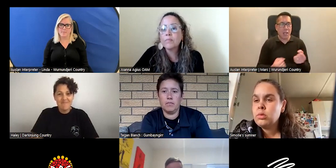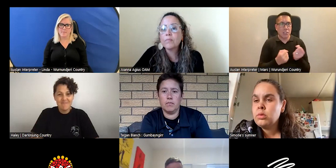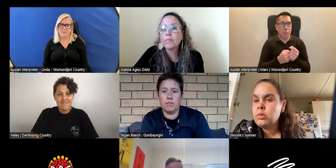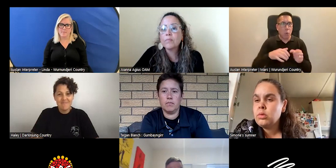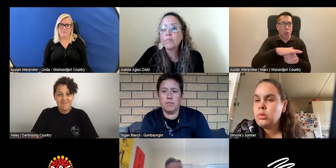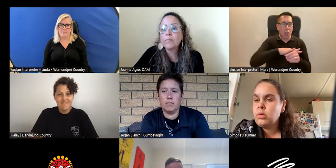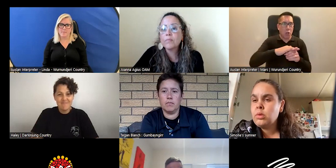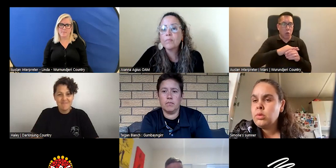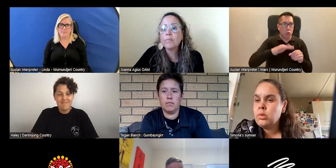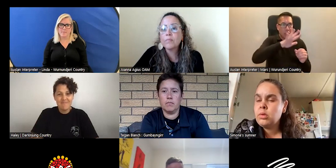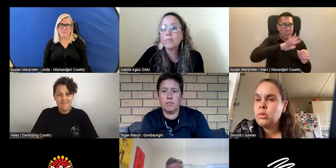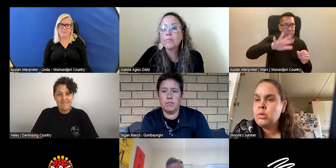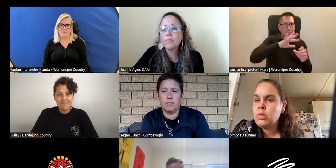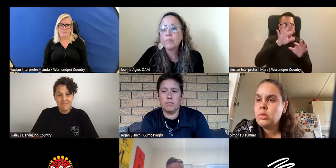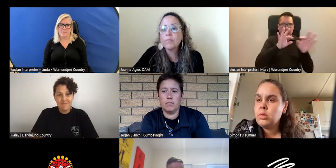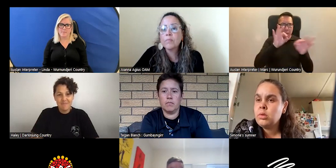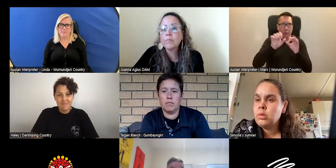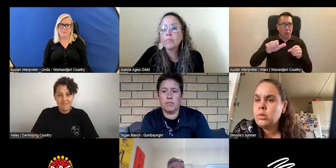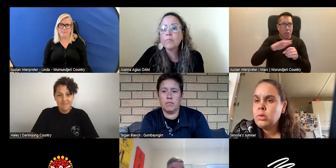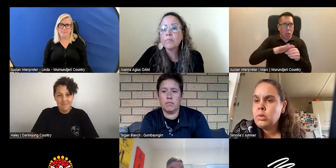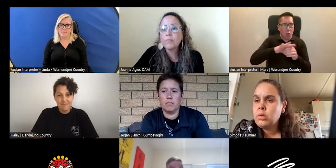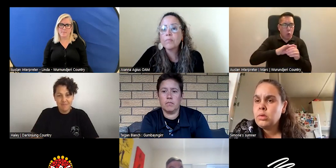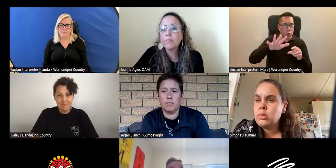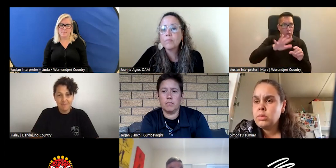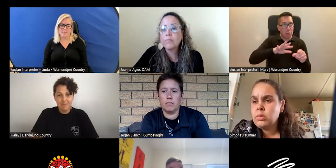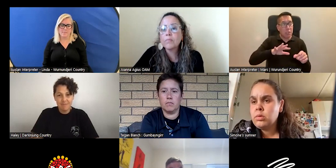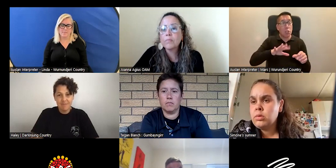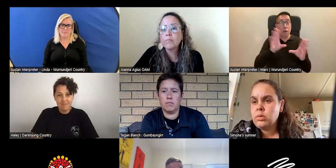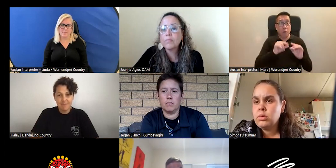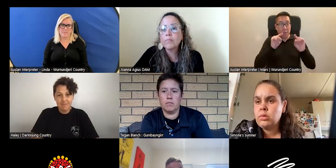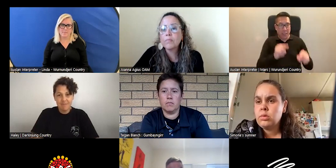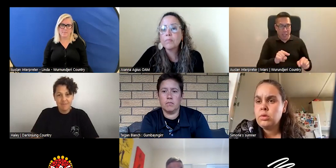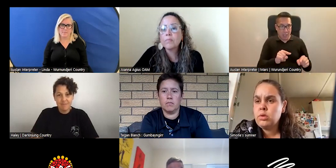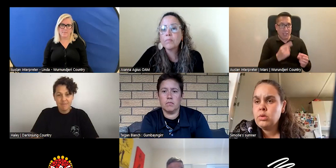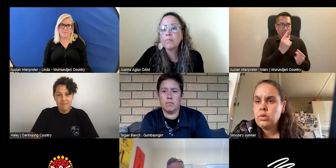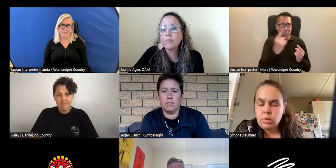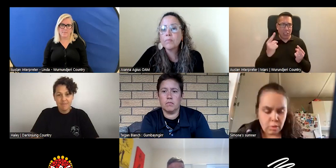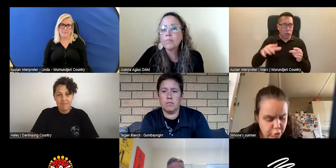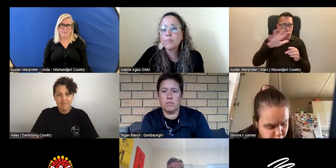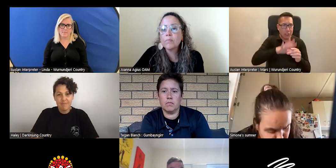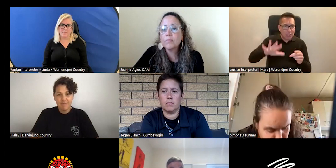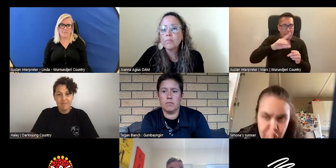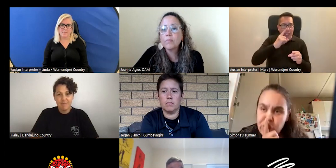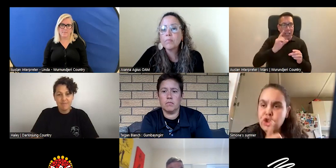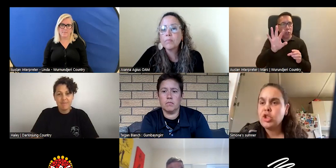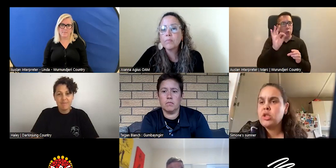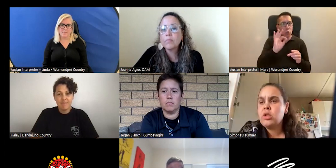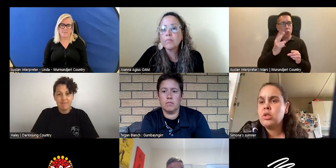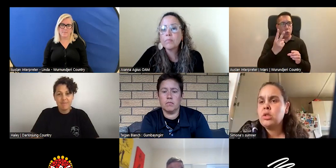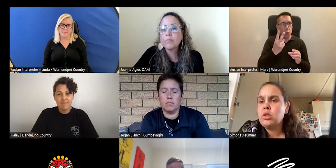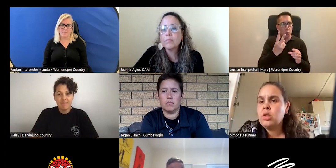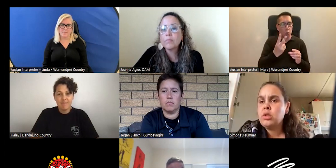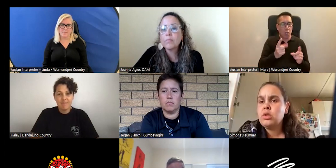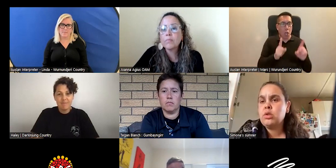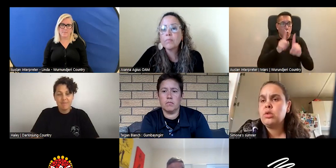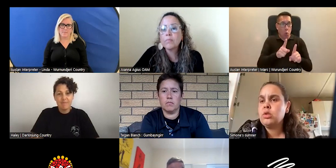to be elected in each local region. From there, each region gets to choose 2 co-chairs,